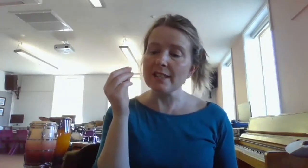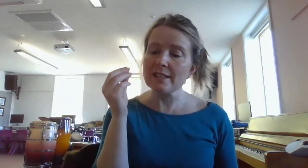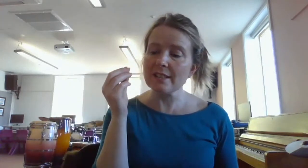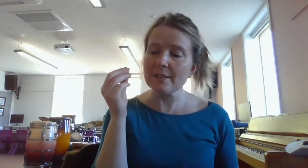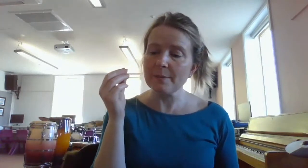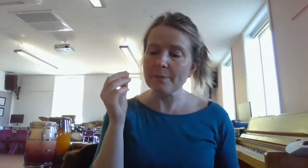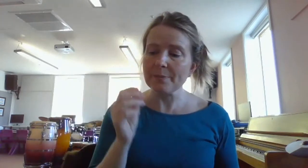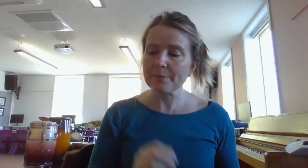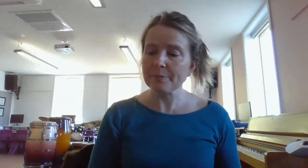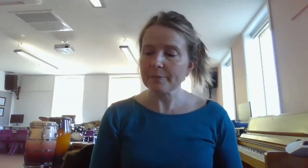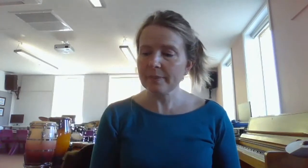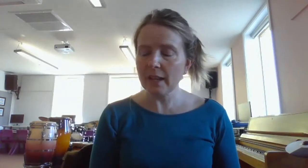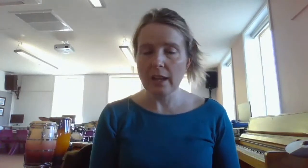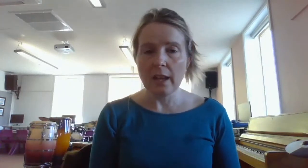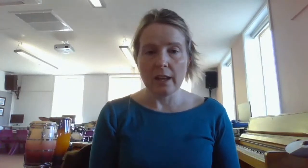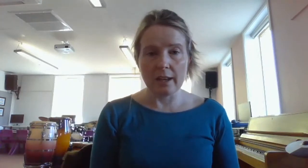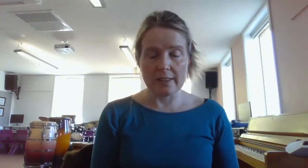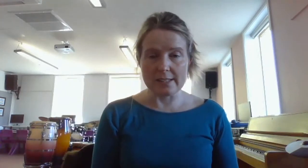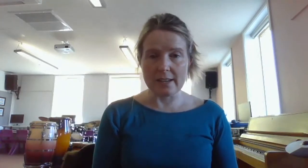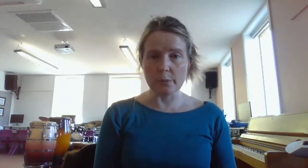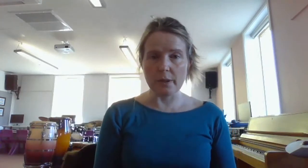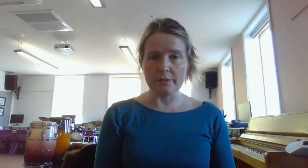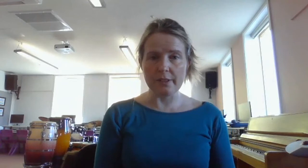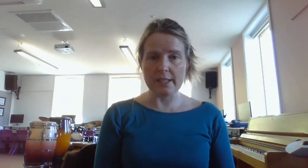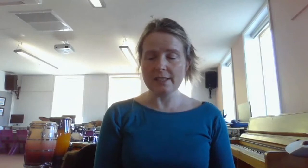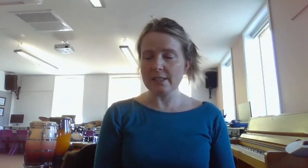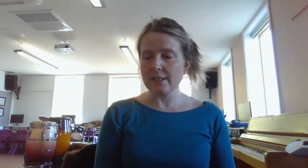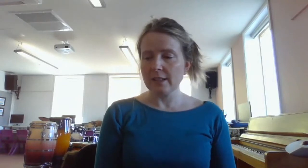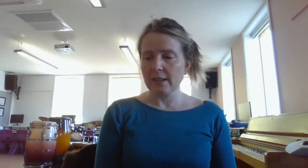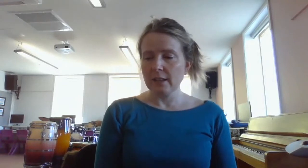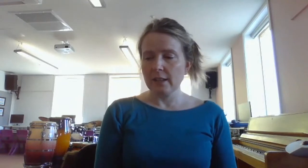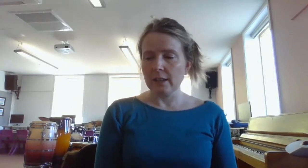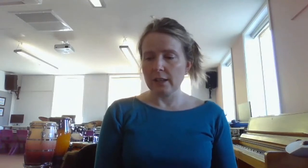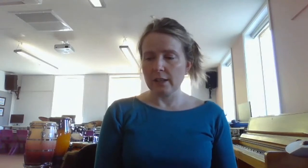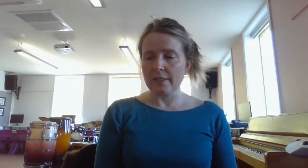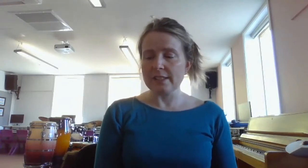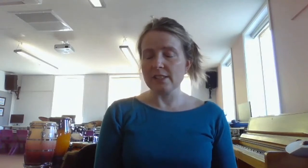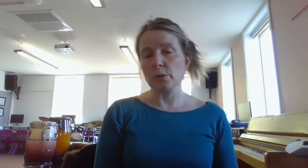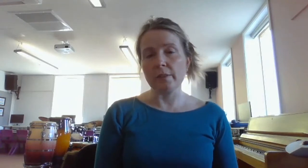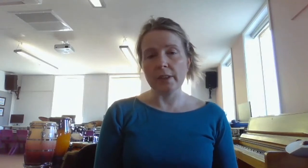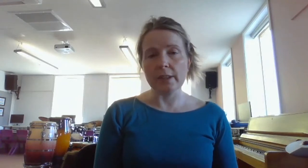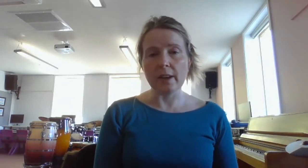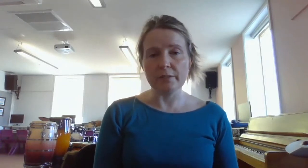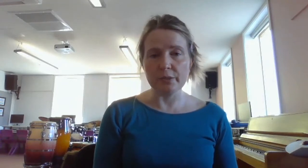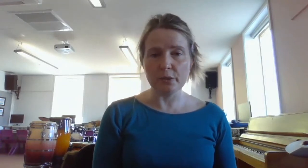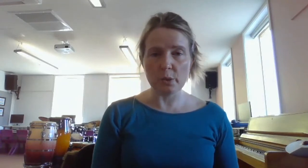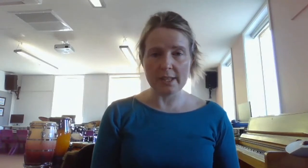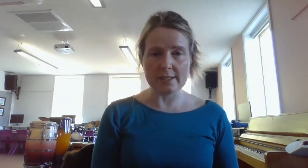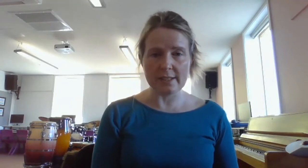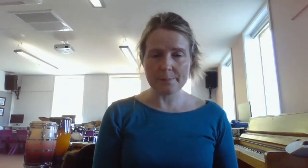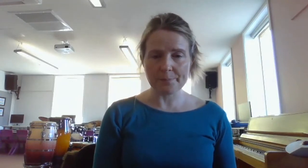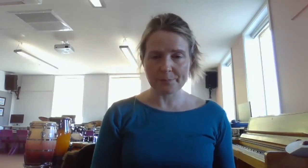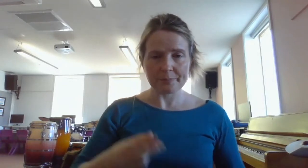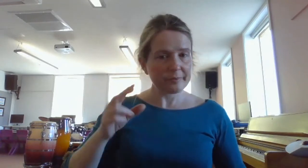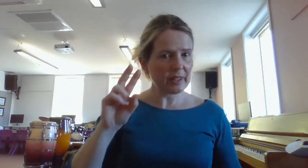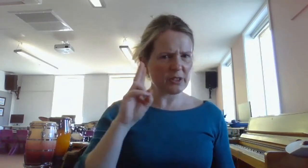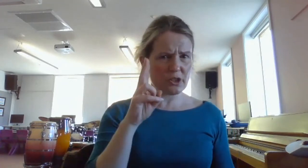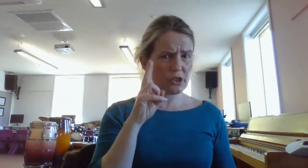eat. There's another one for eat. And this is sort of a knife and fork eating. You just use